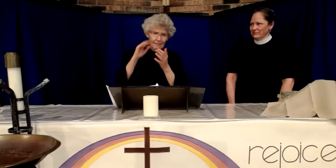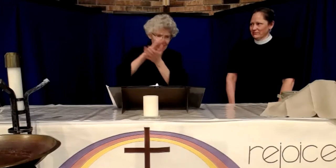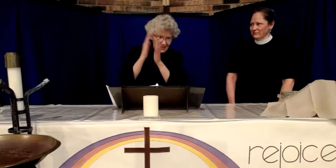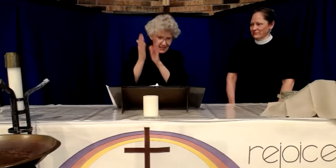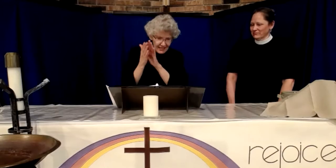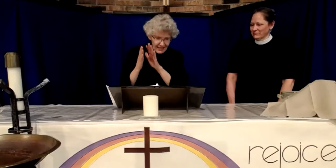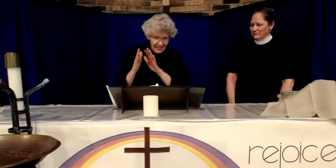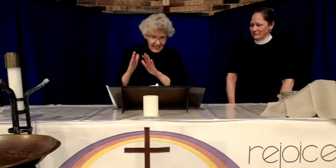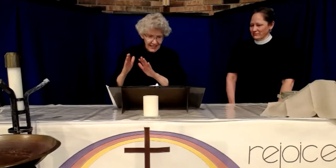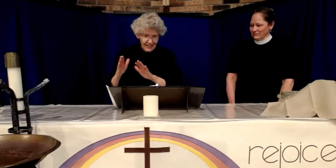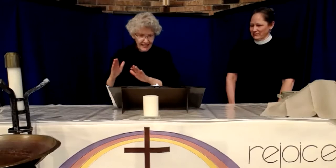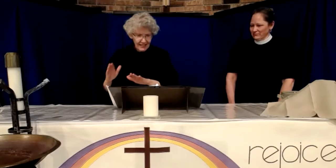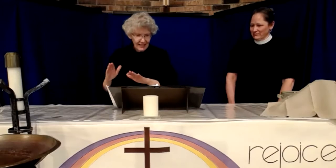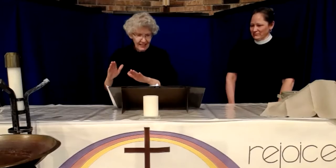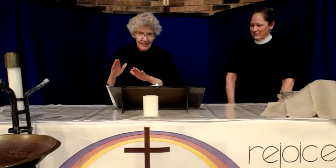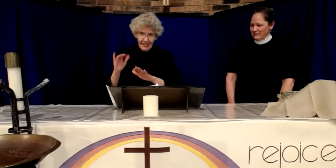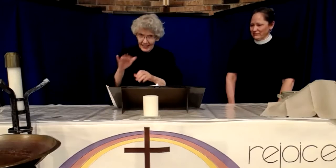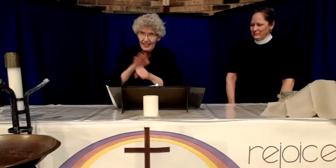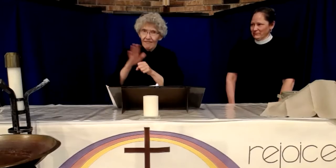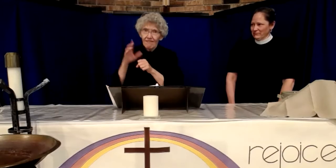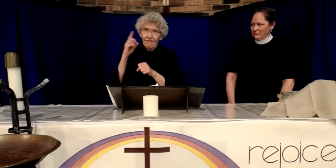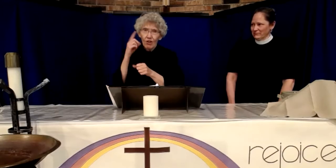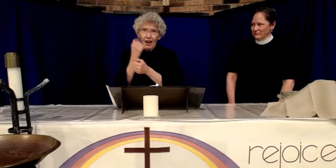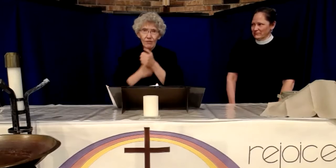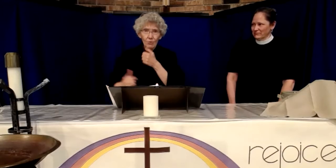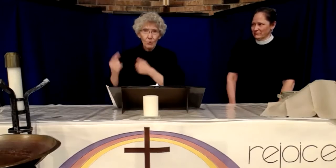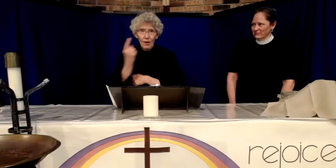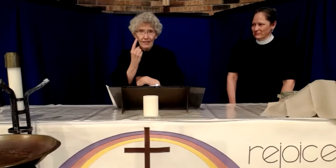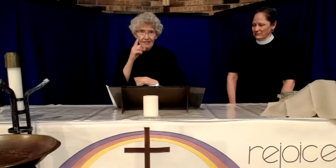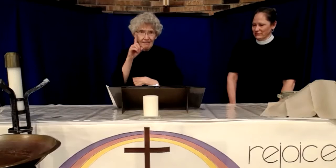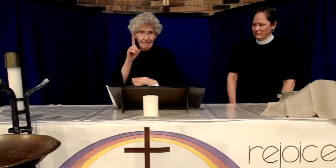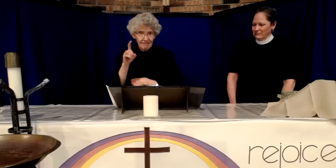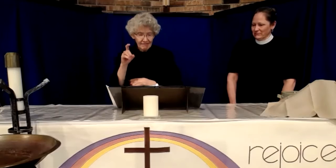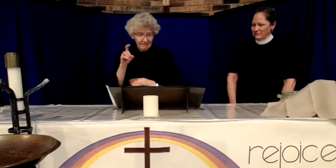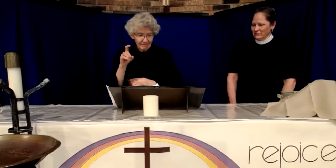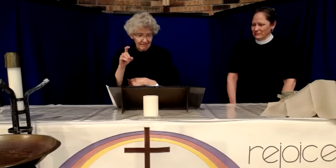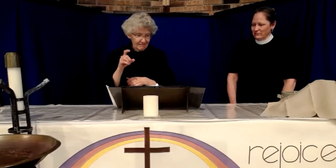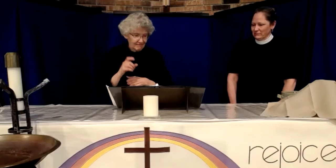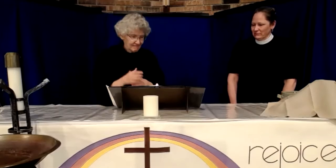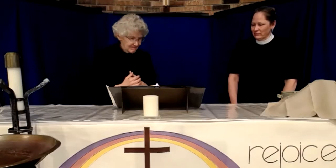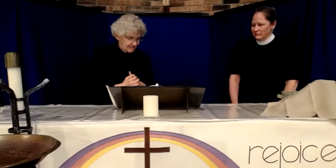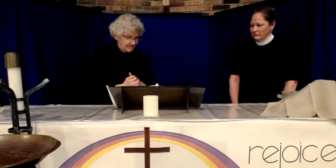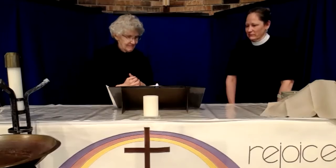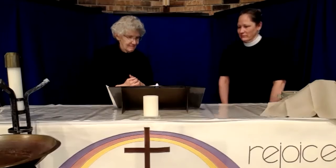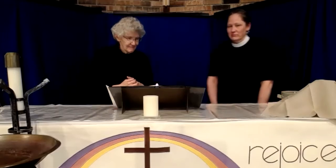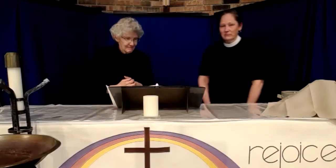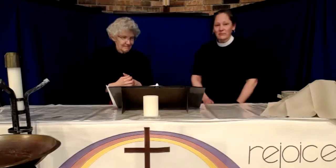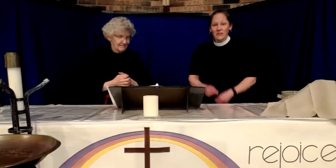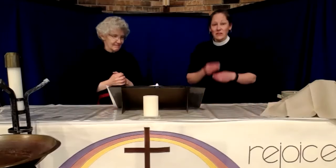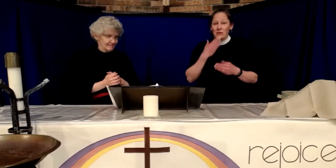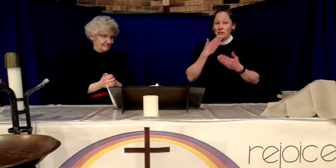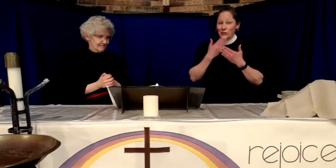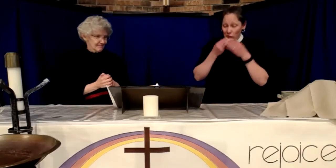create justice with peace and trust that there is enough for everyone?